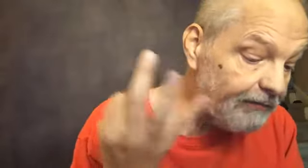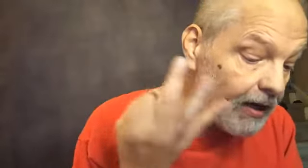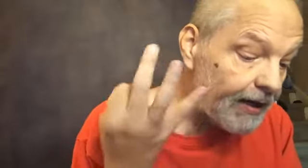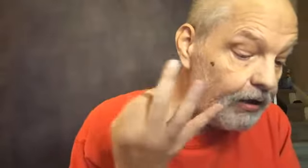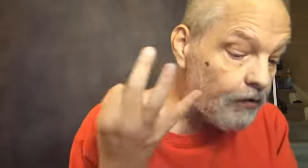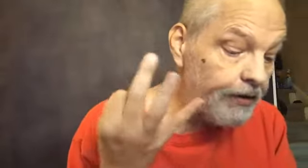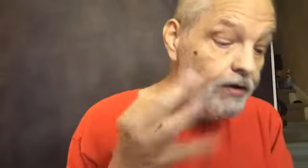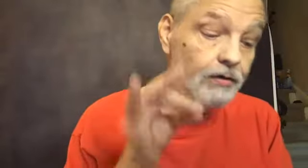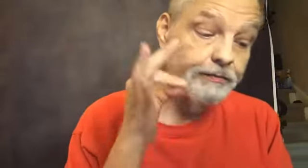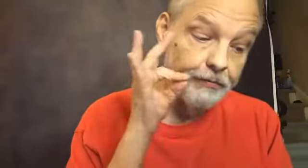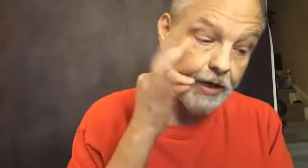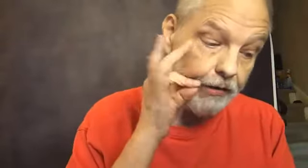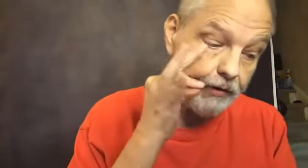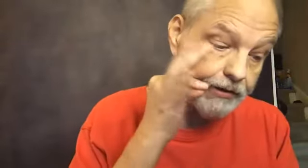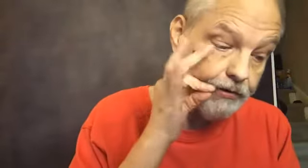Friday, you already know. Fruit, I already showed you.